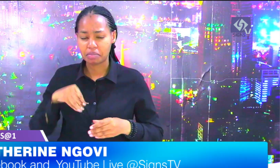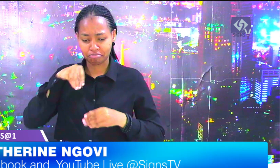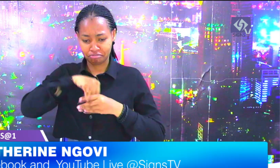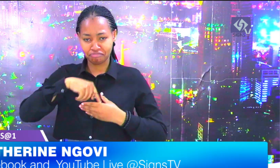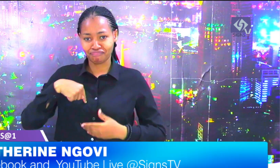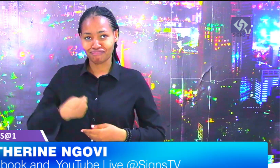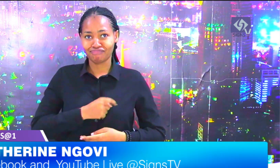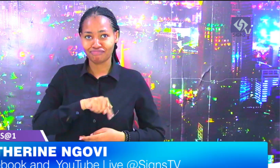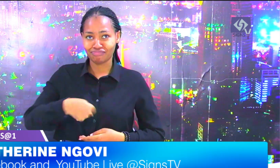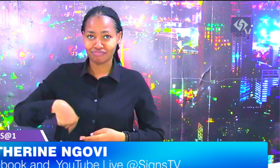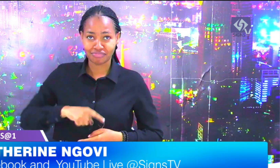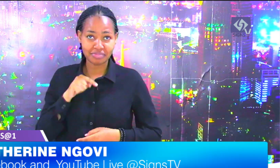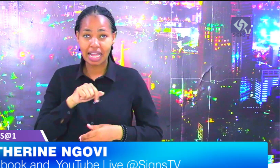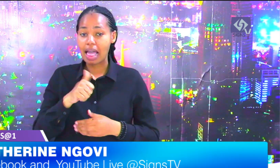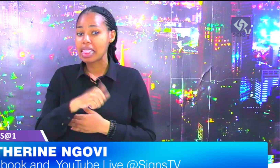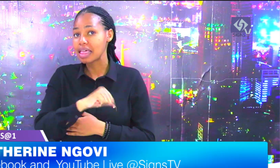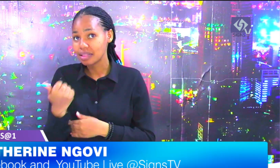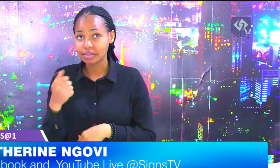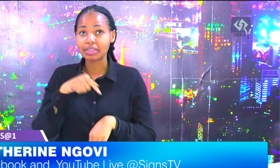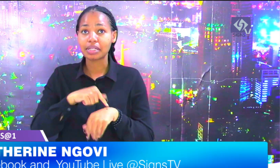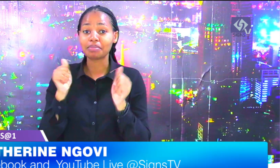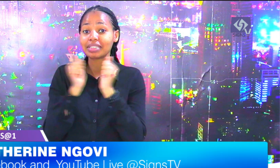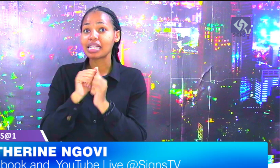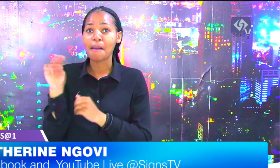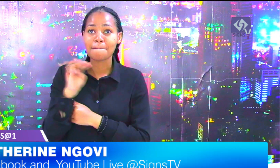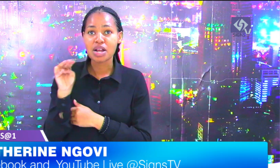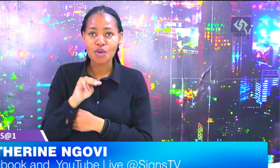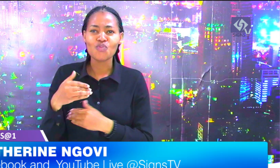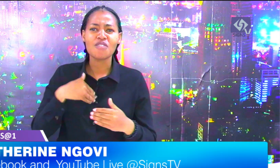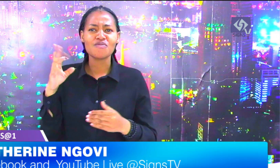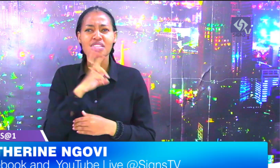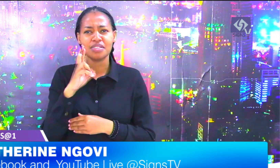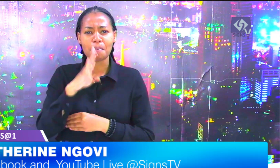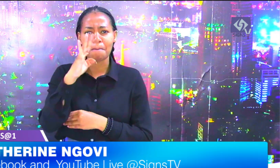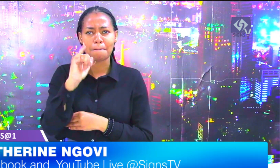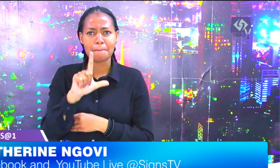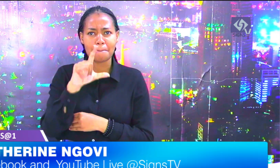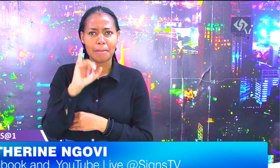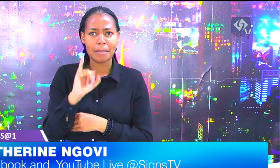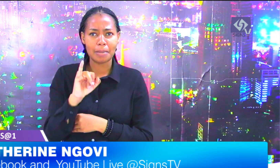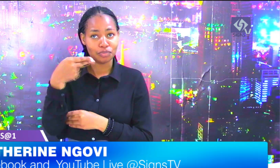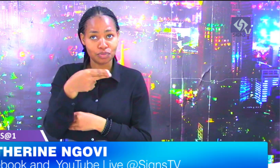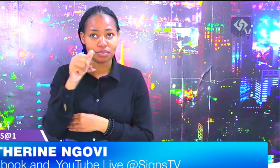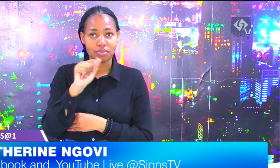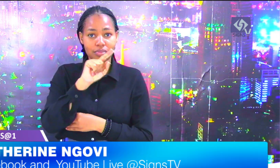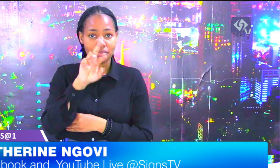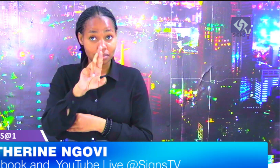speaking during the launch of a mass drug administration targeting intestinal worms and bilharzia in Siaya town